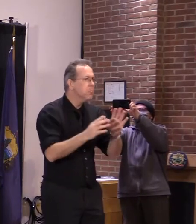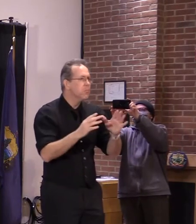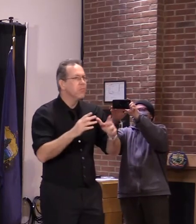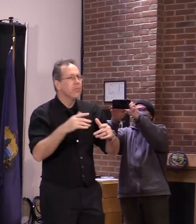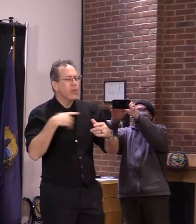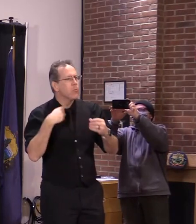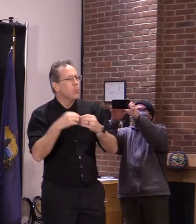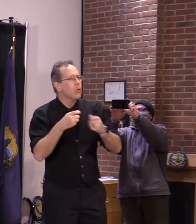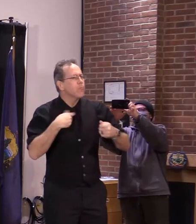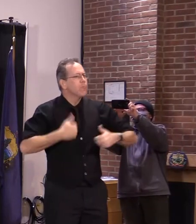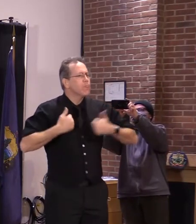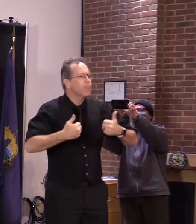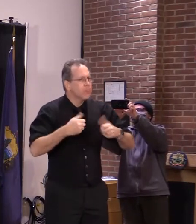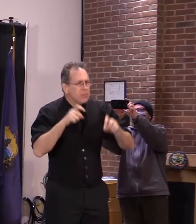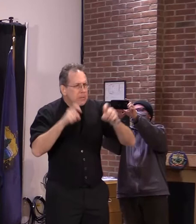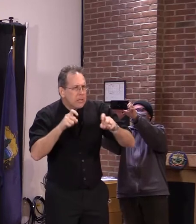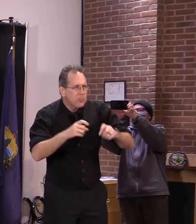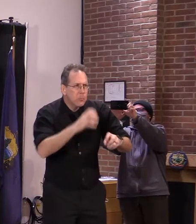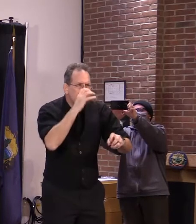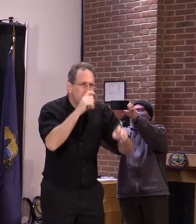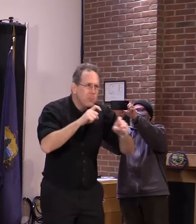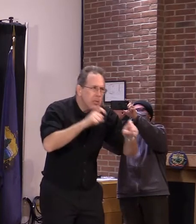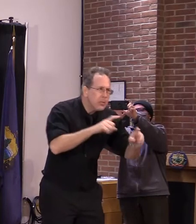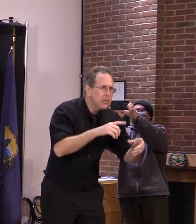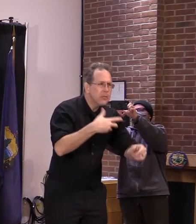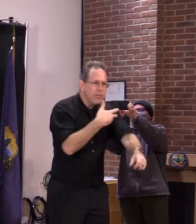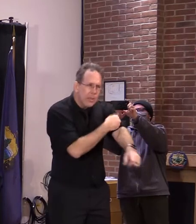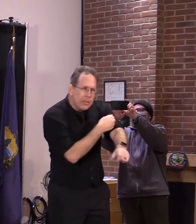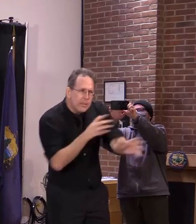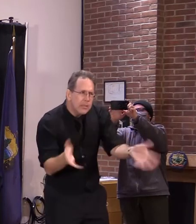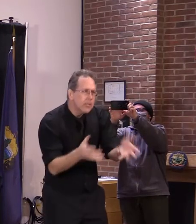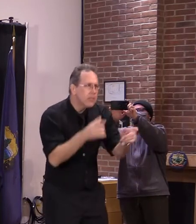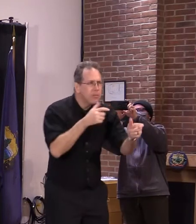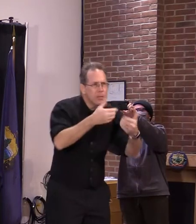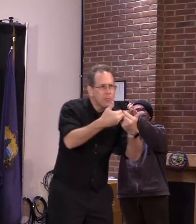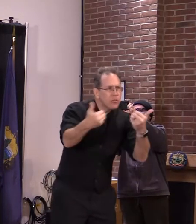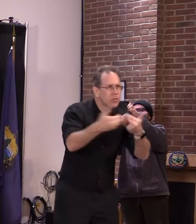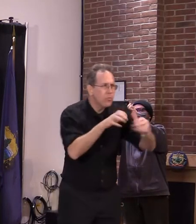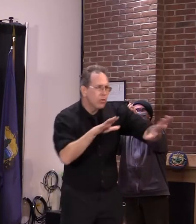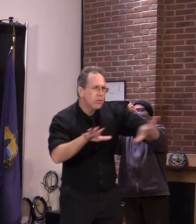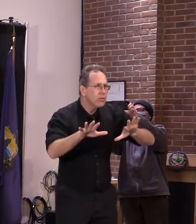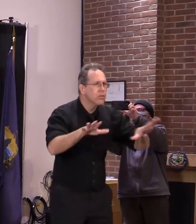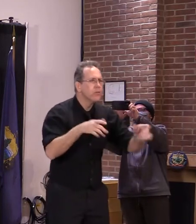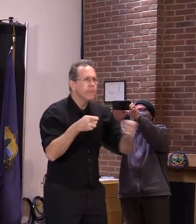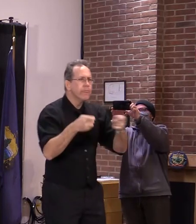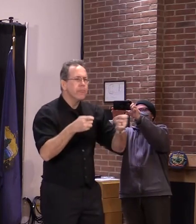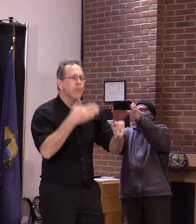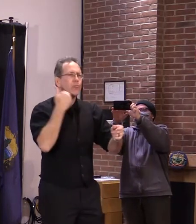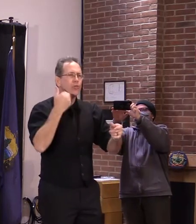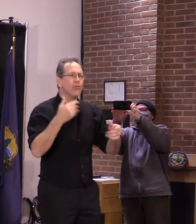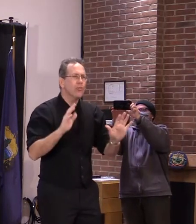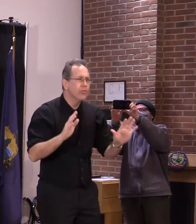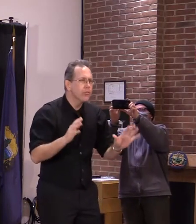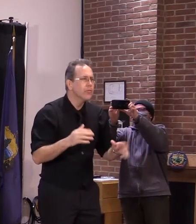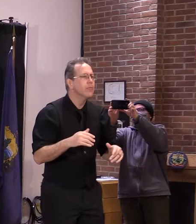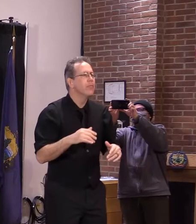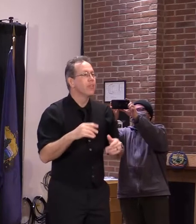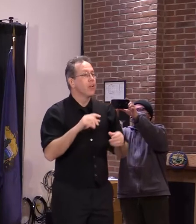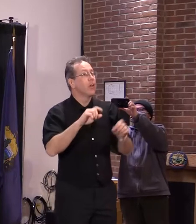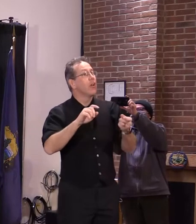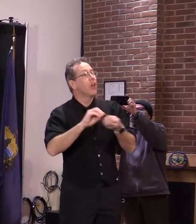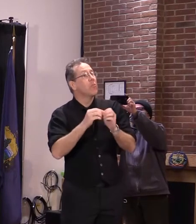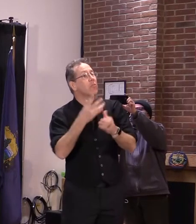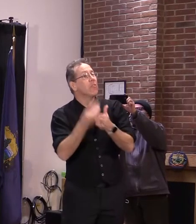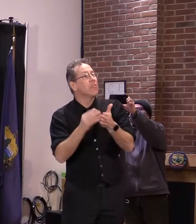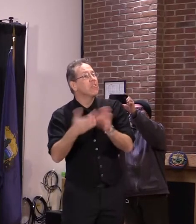pre-vaccine, pre any treatments that we had available, we would see a significant number of deaths. So it's a